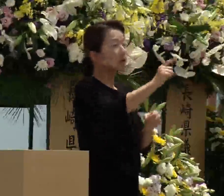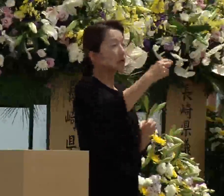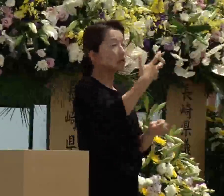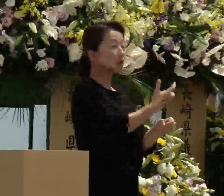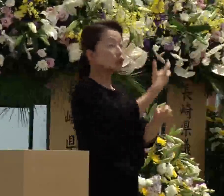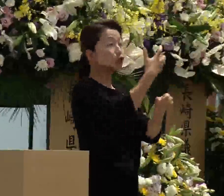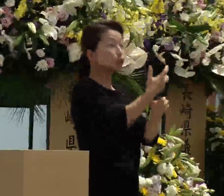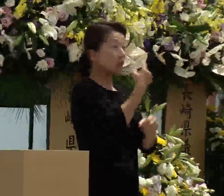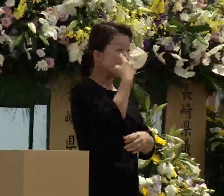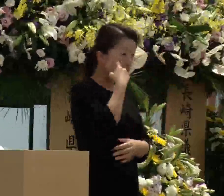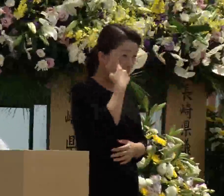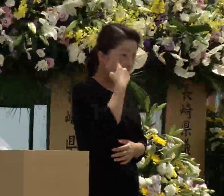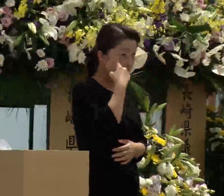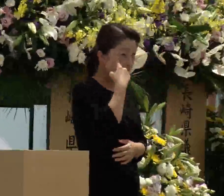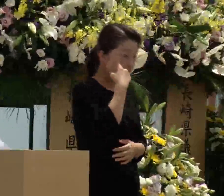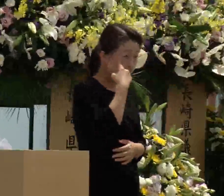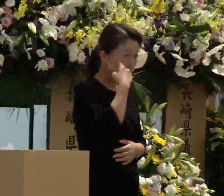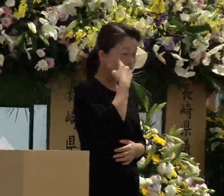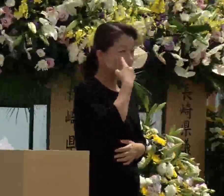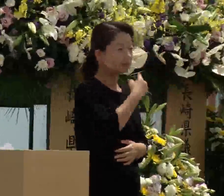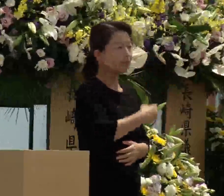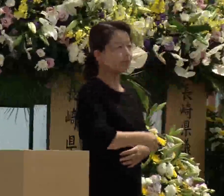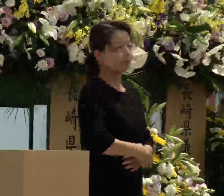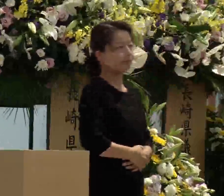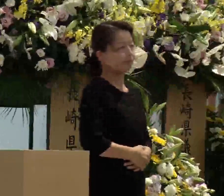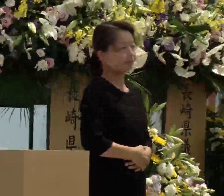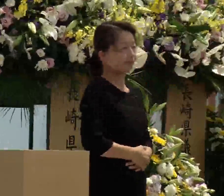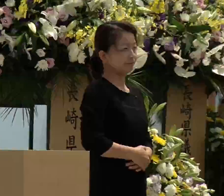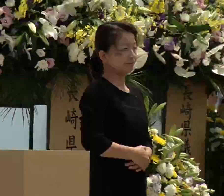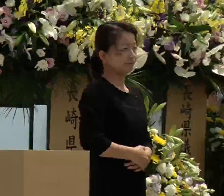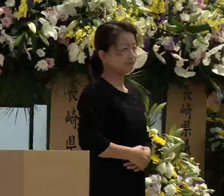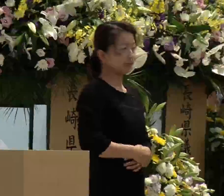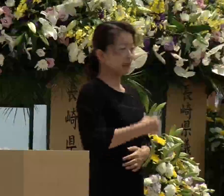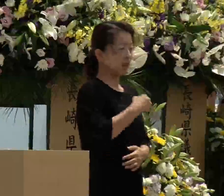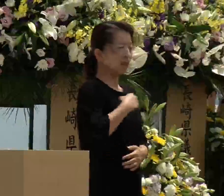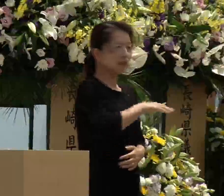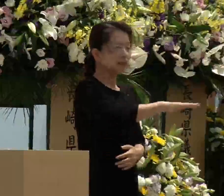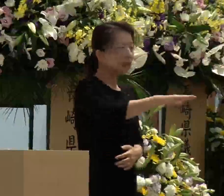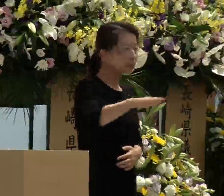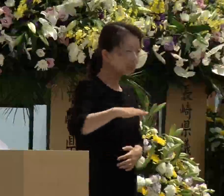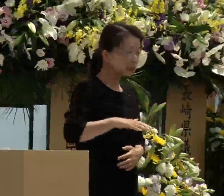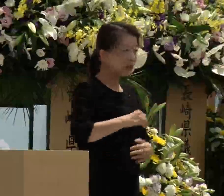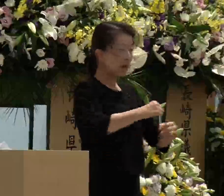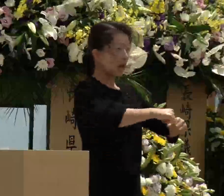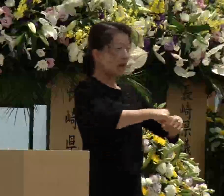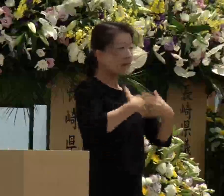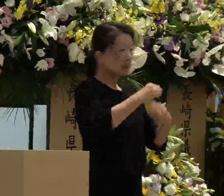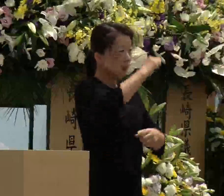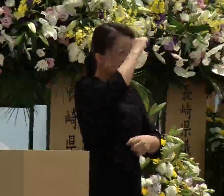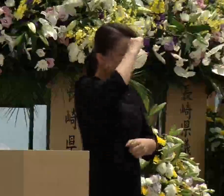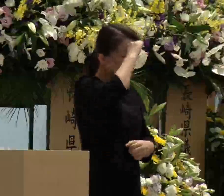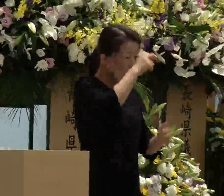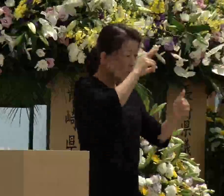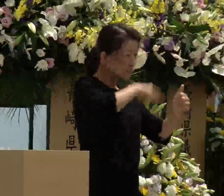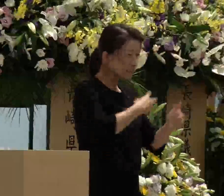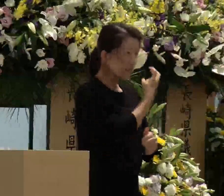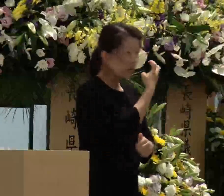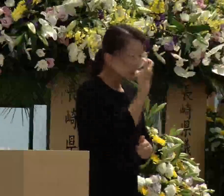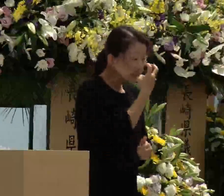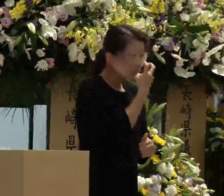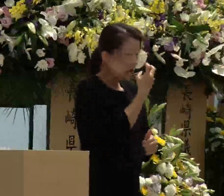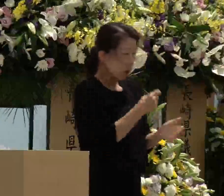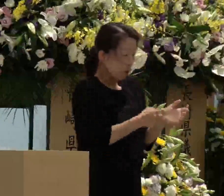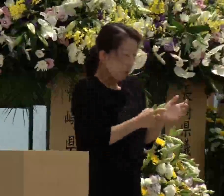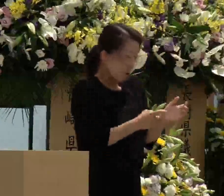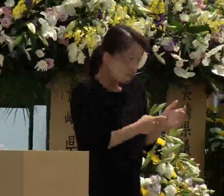70th anniversary of the atomic bombing next year will be a major milestone for Nagasaki. Nagasaki Prefecture